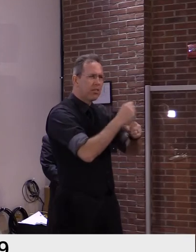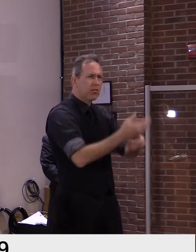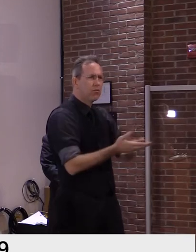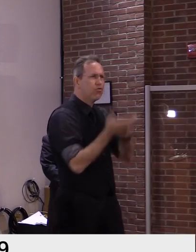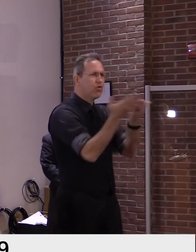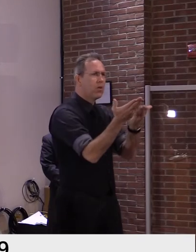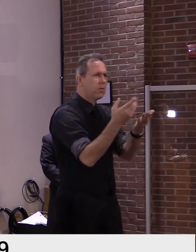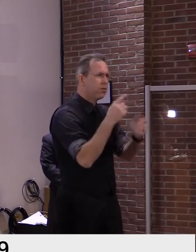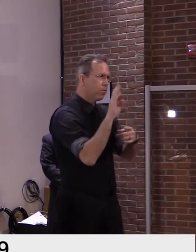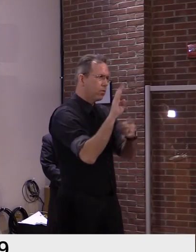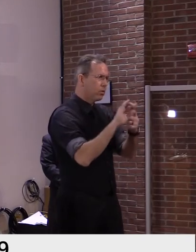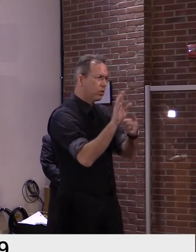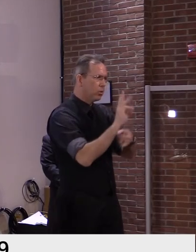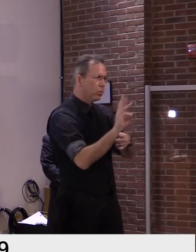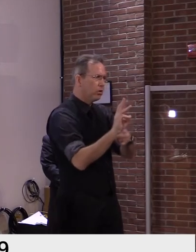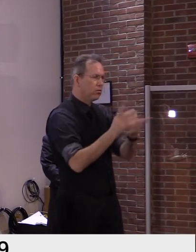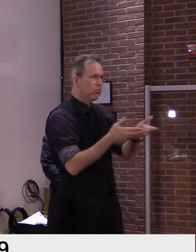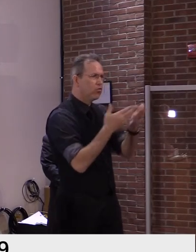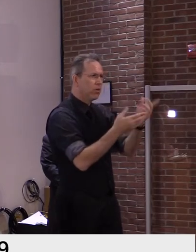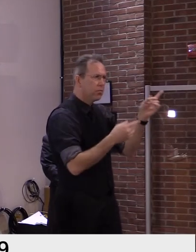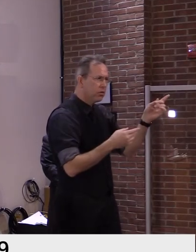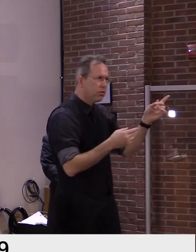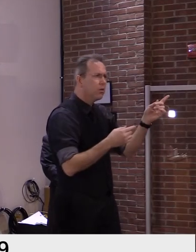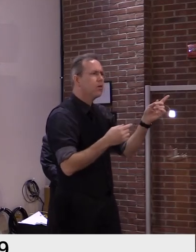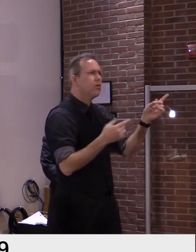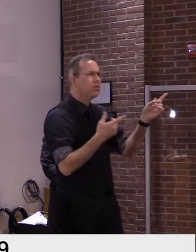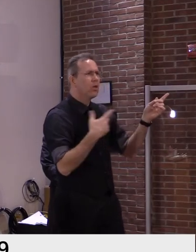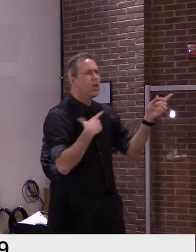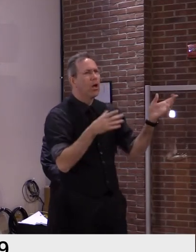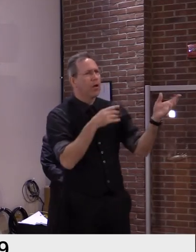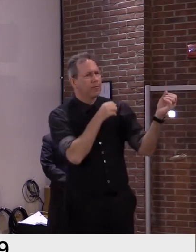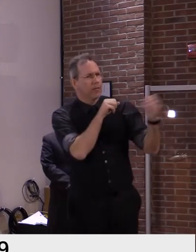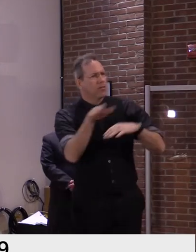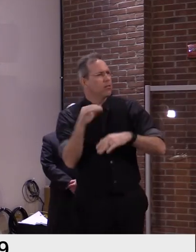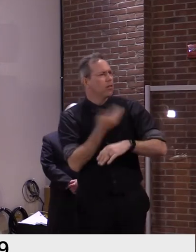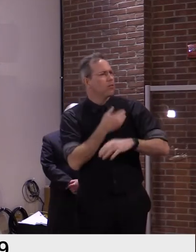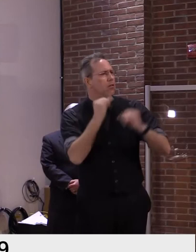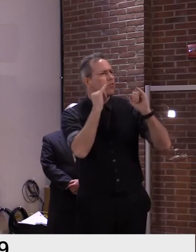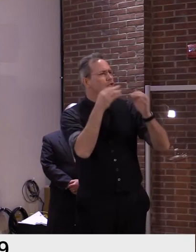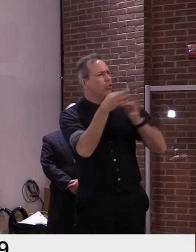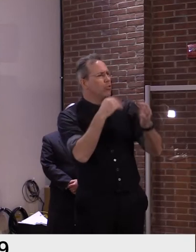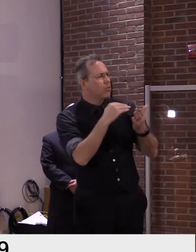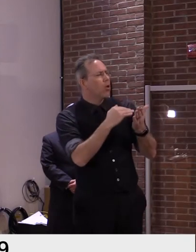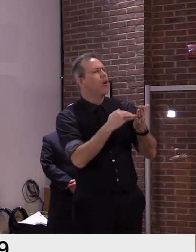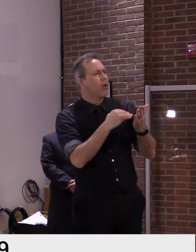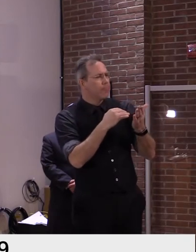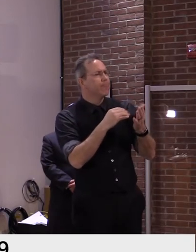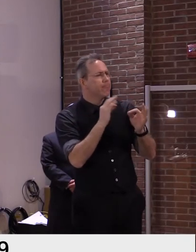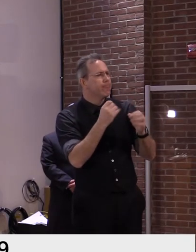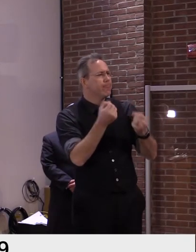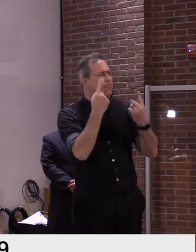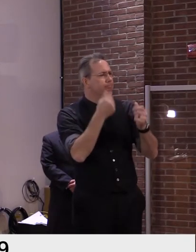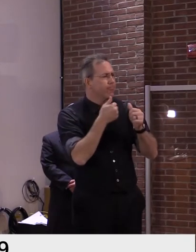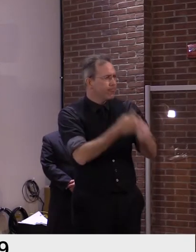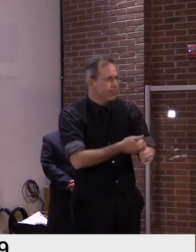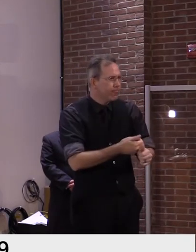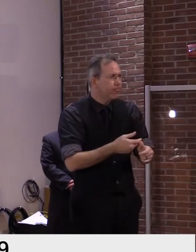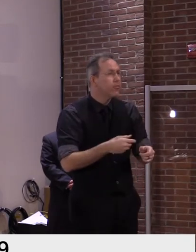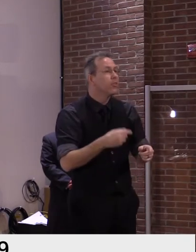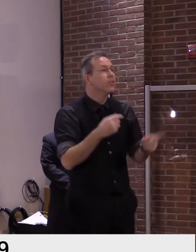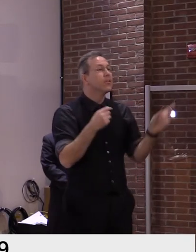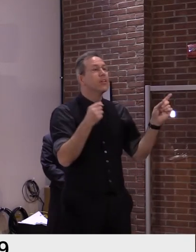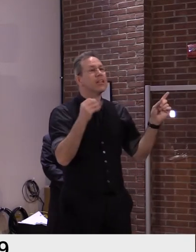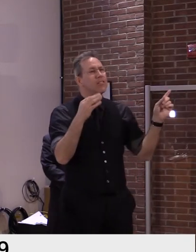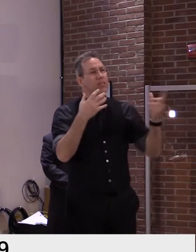vaccines were released for emergency use authorization. But I did say that if for some reason a person waited as long